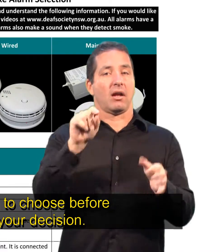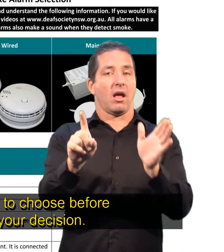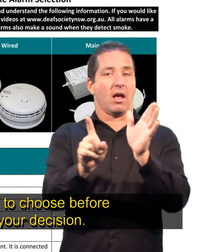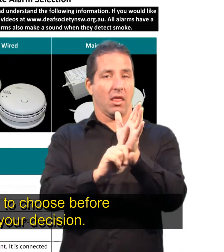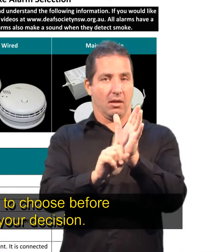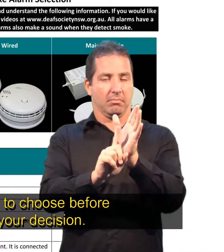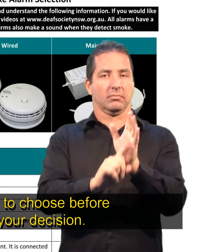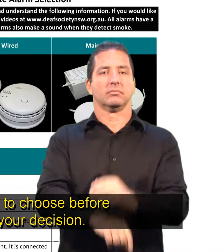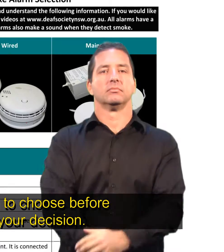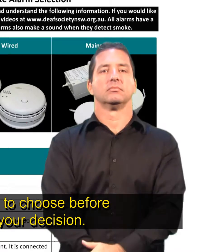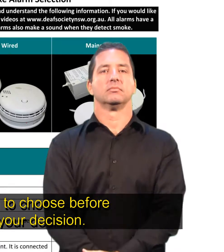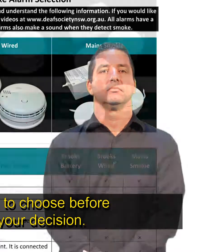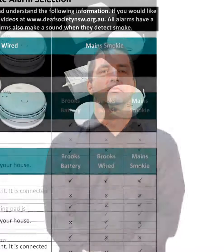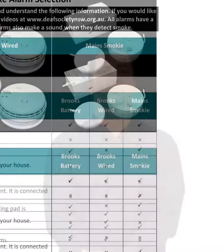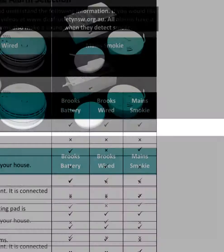you make your decision.